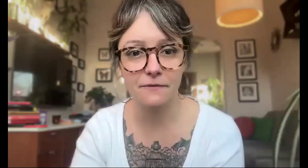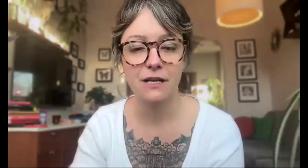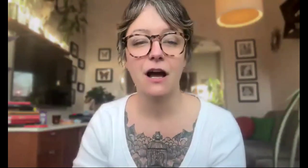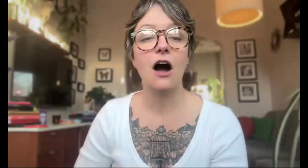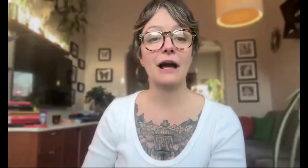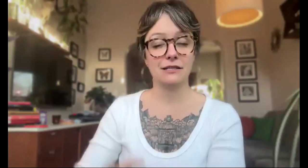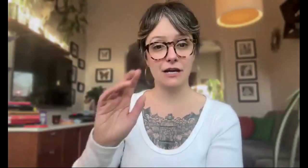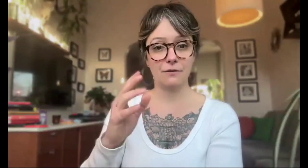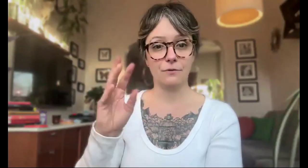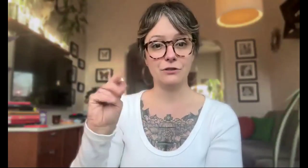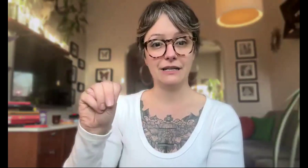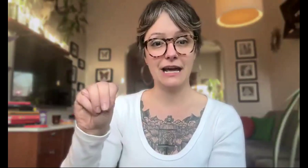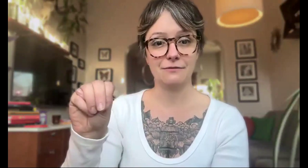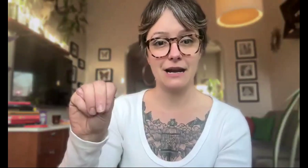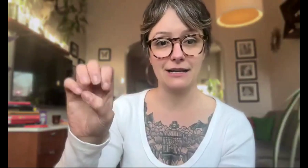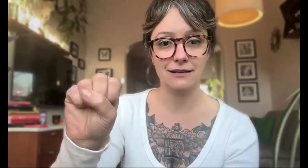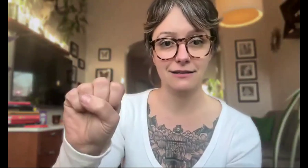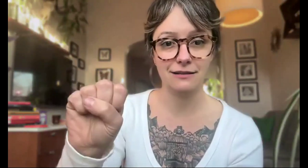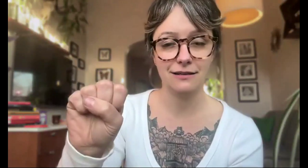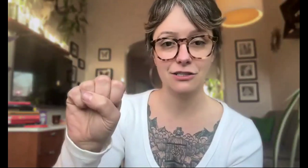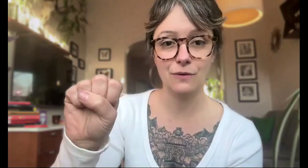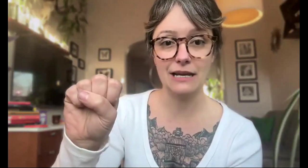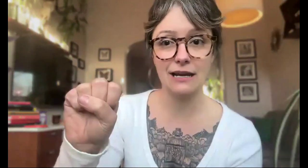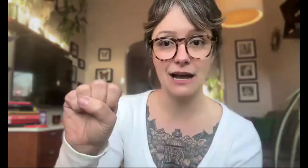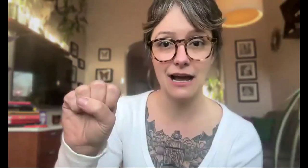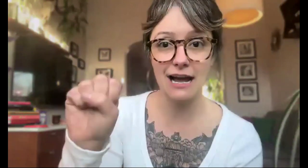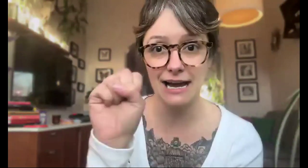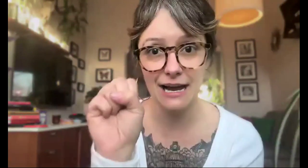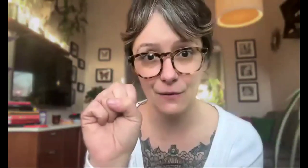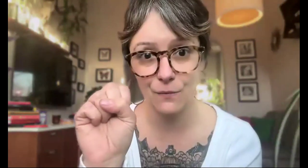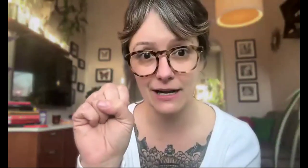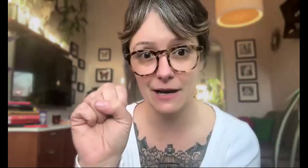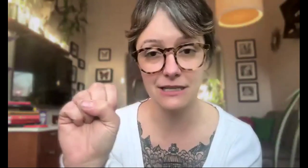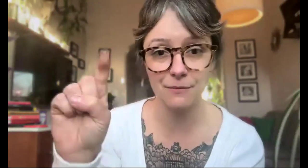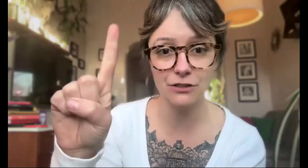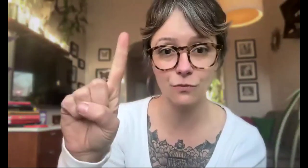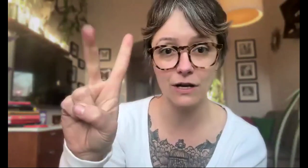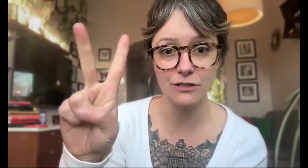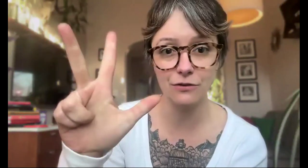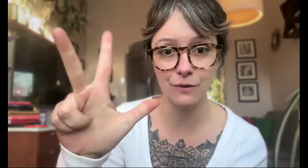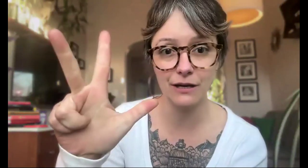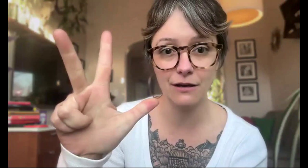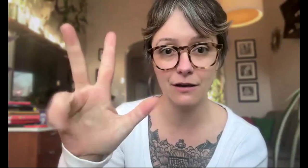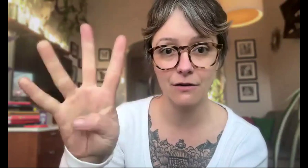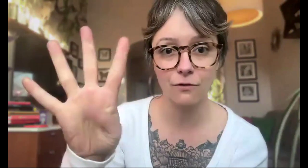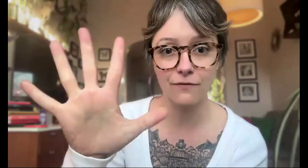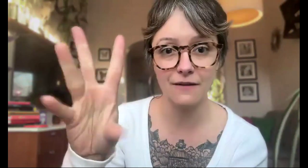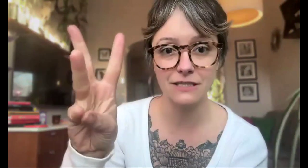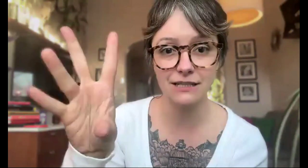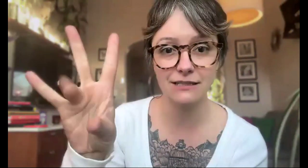loves. Okay, so we'll do it again. Ready? So when it comes to numbers, 1, 2, 3, 4, 5, 6,